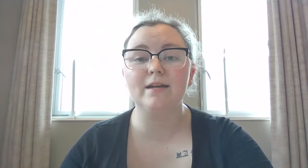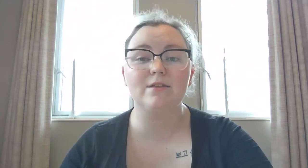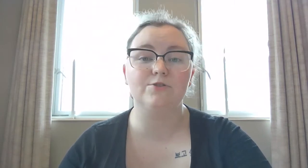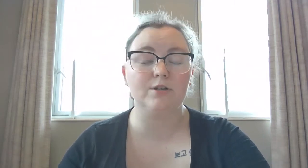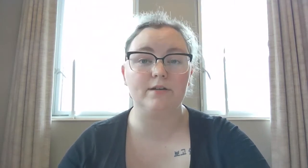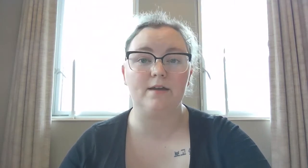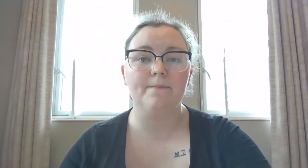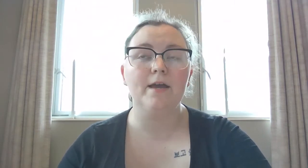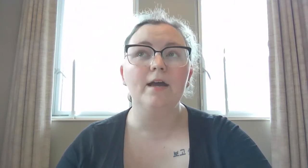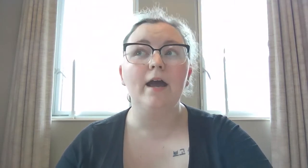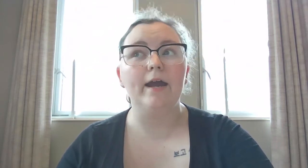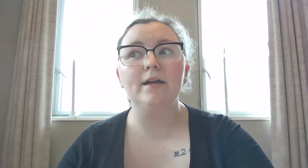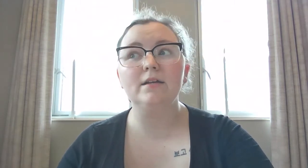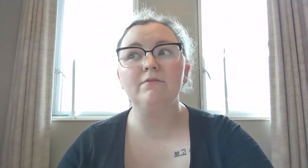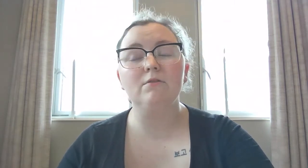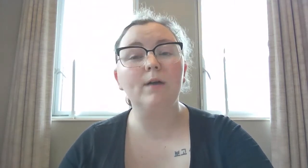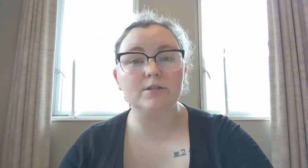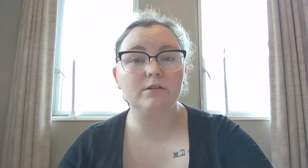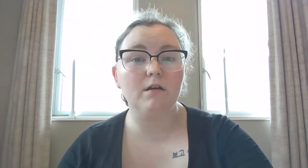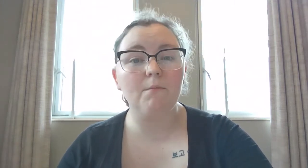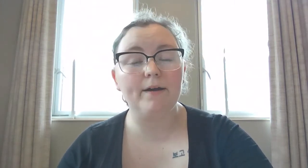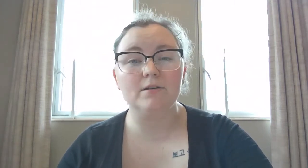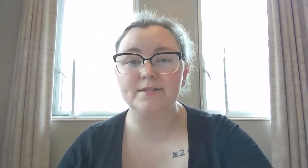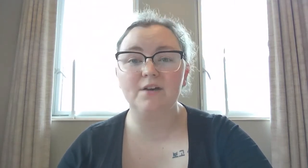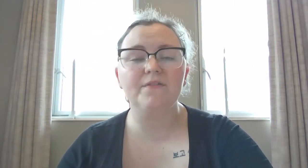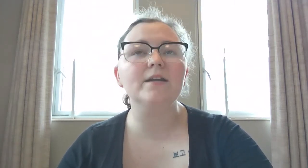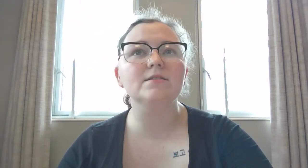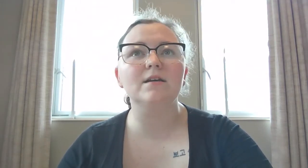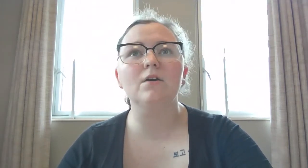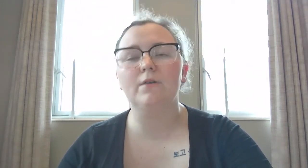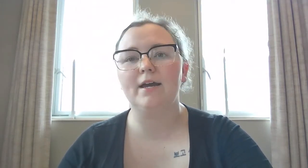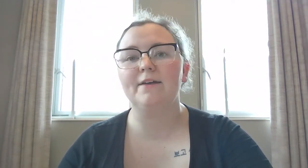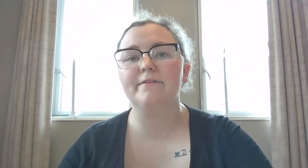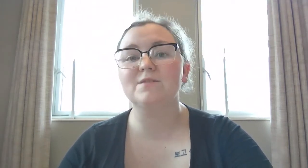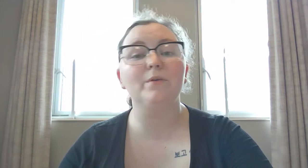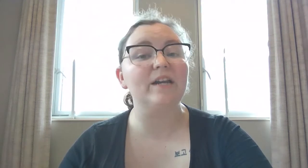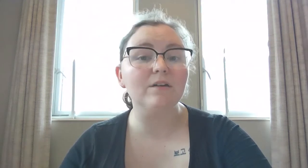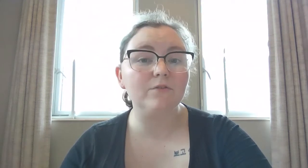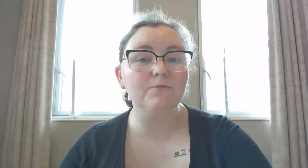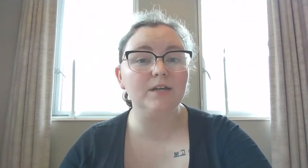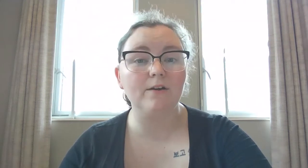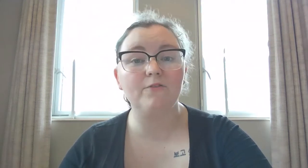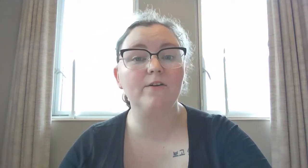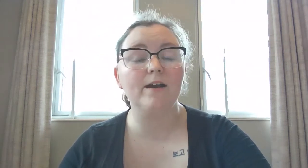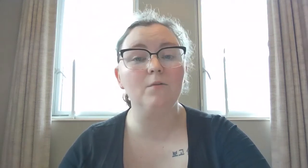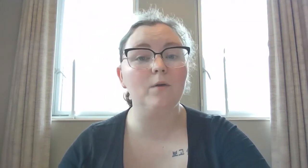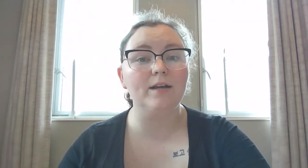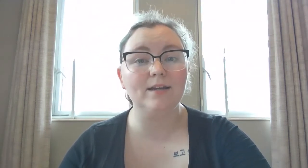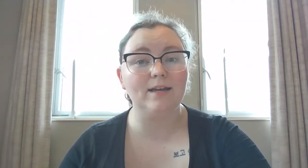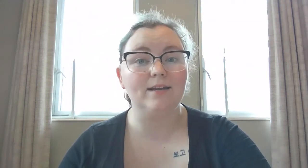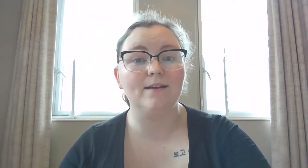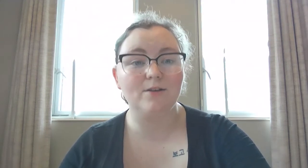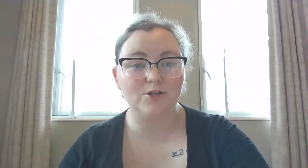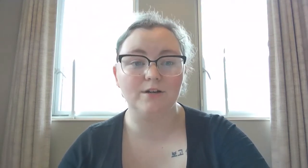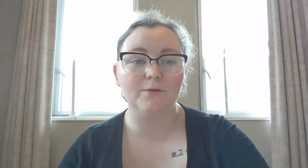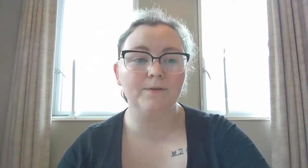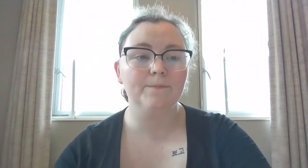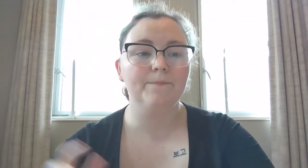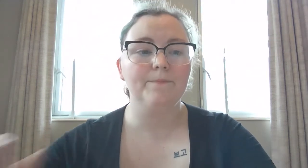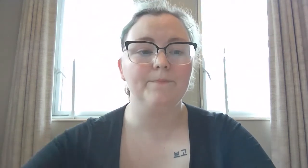the jury. And if you're watching along by yourself, that is okay. There is plenty of room here for a one kid show.